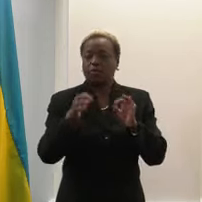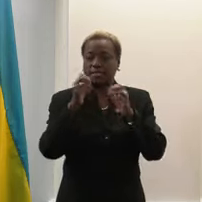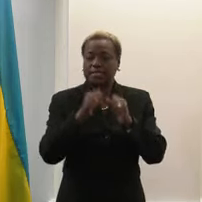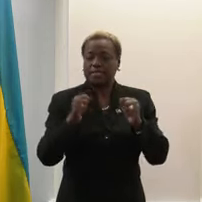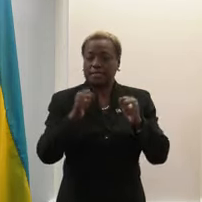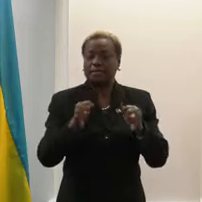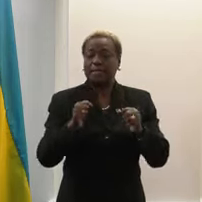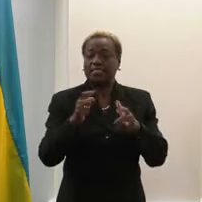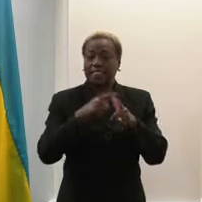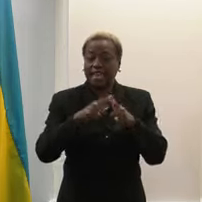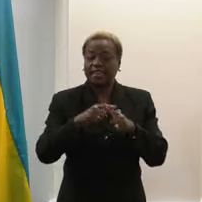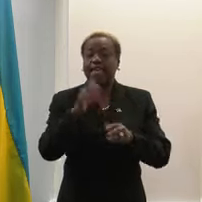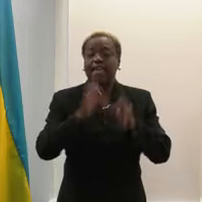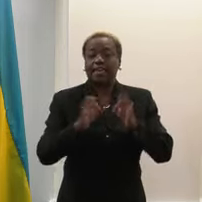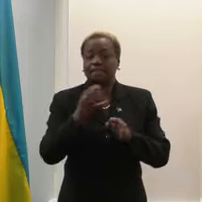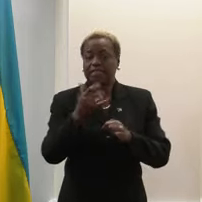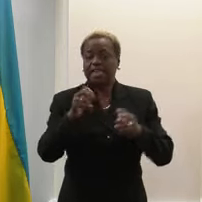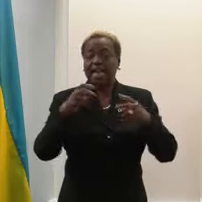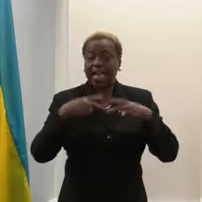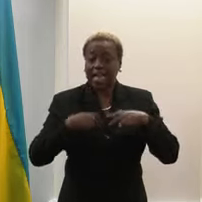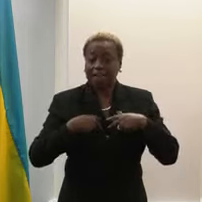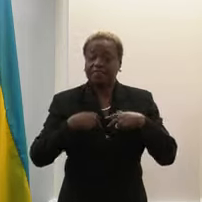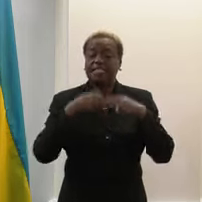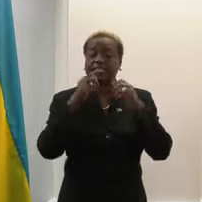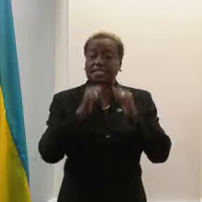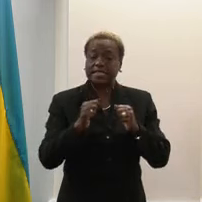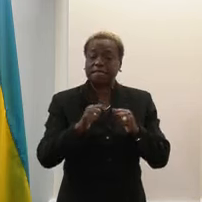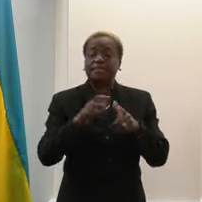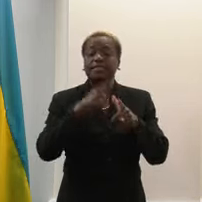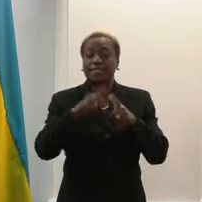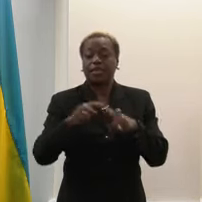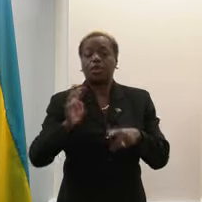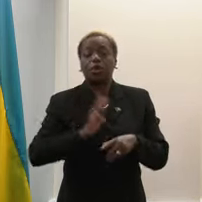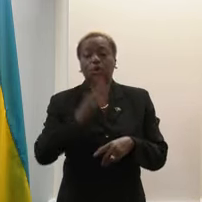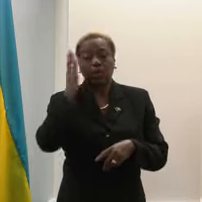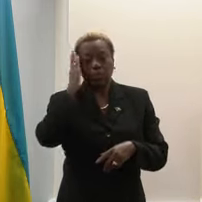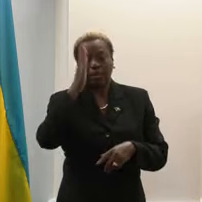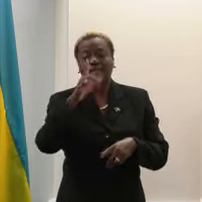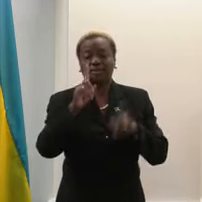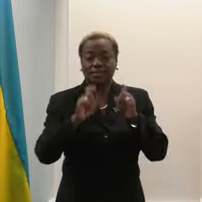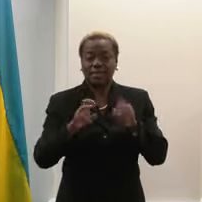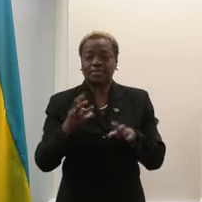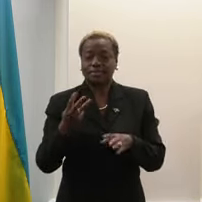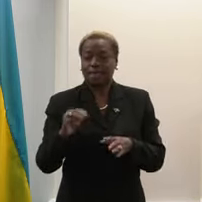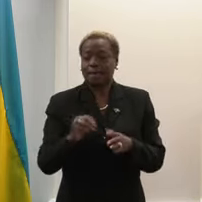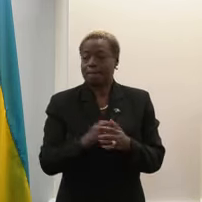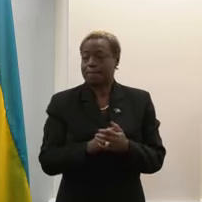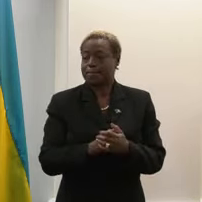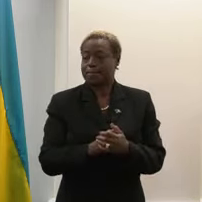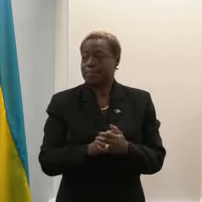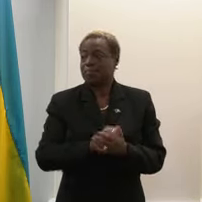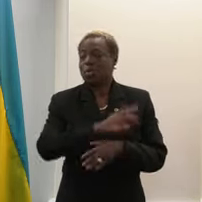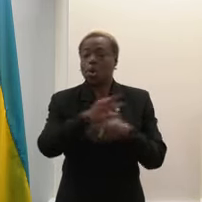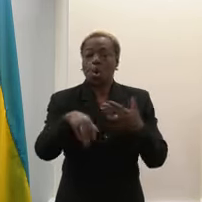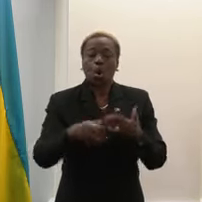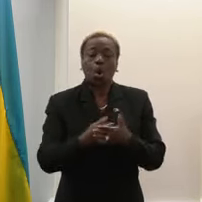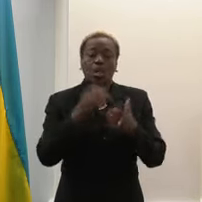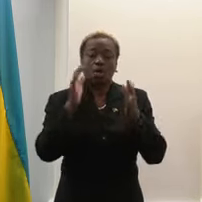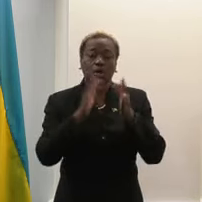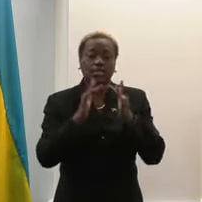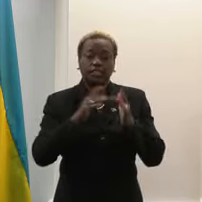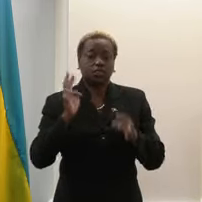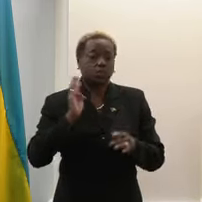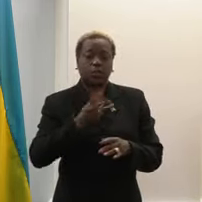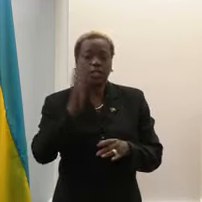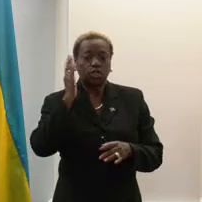ahead and test. Because once they are symptomatic, they become a suspect case. So all contacts will not be